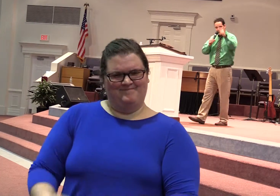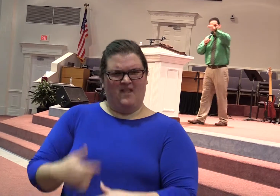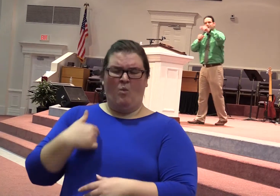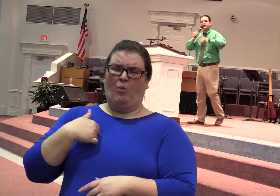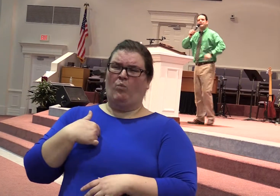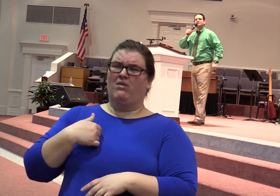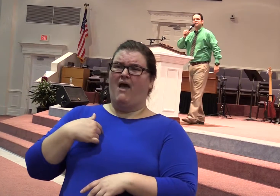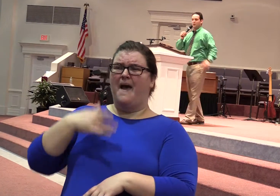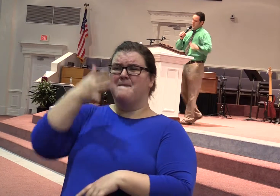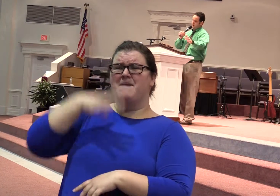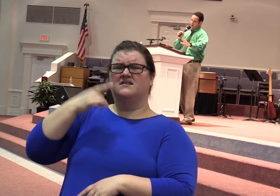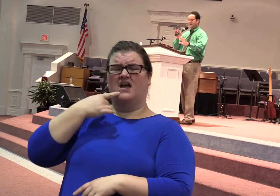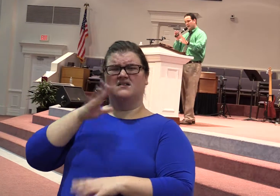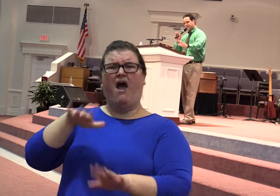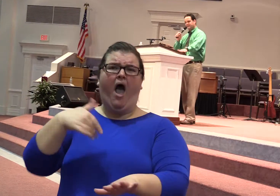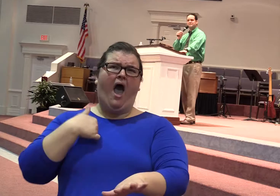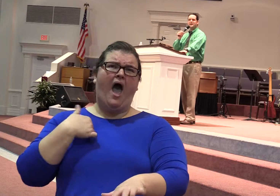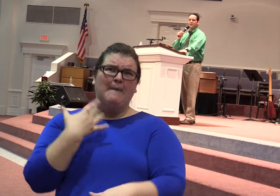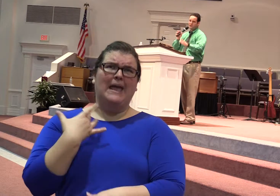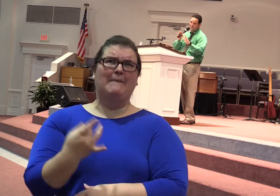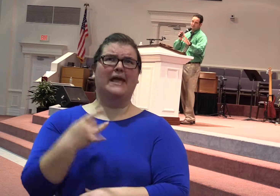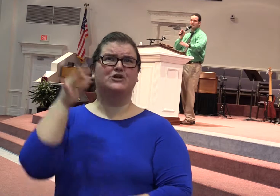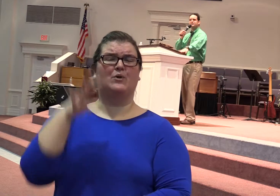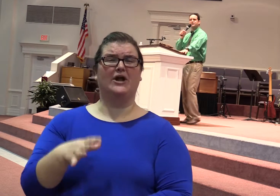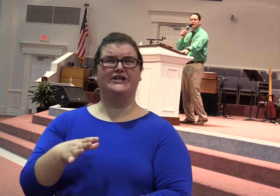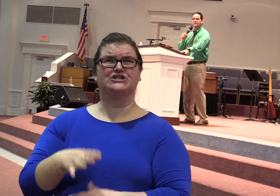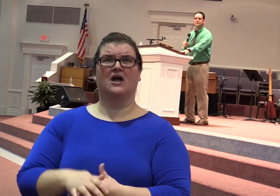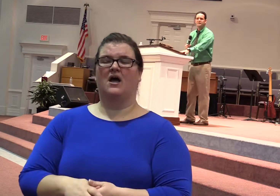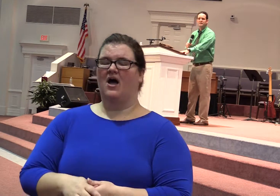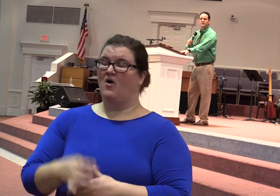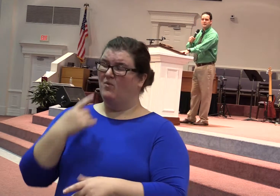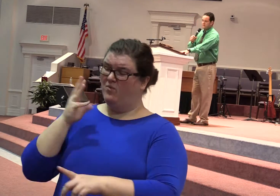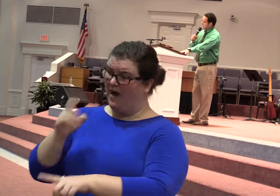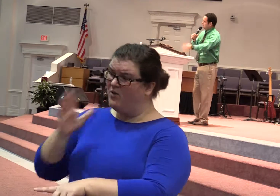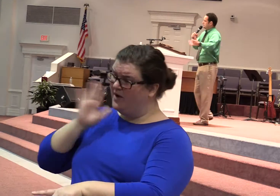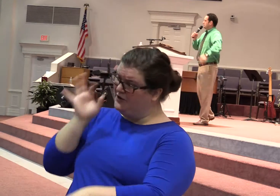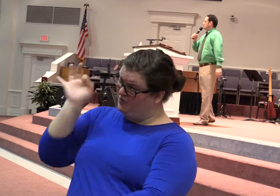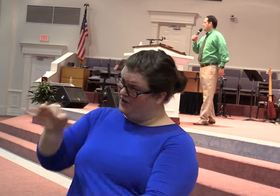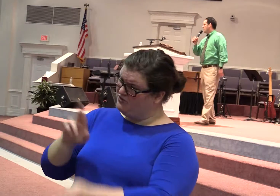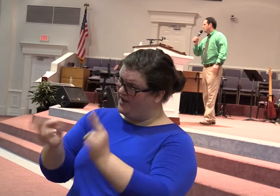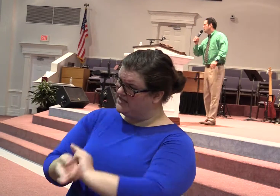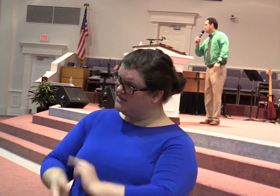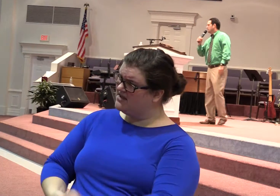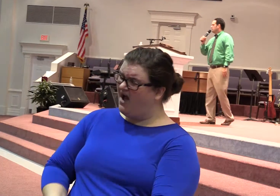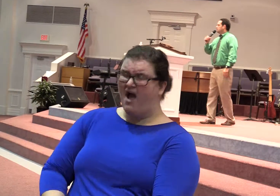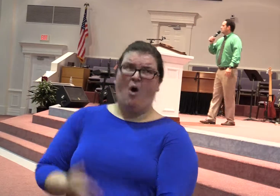Are you going to preach repentance? Well, I don't know. I might offend some people. You know, they might leave the church. So,